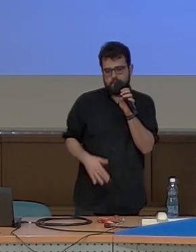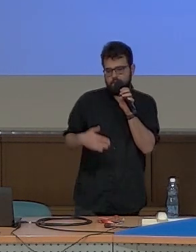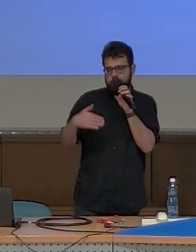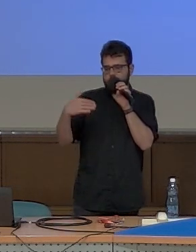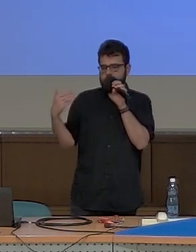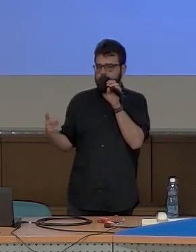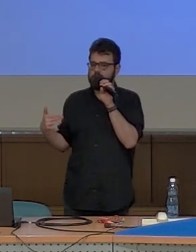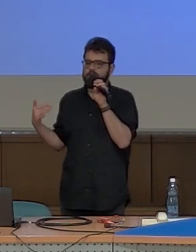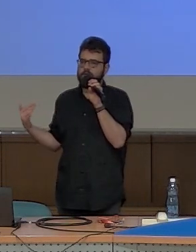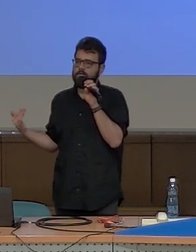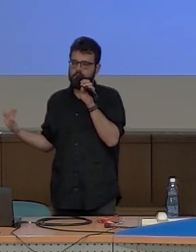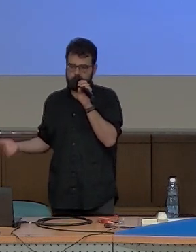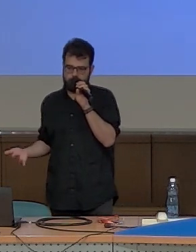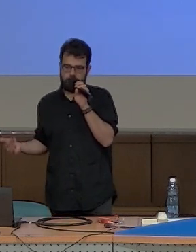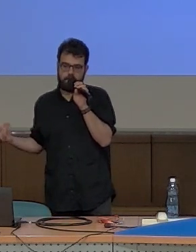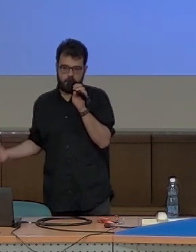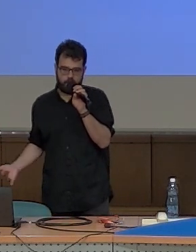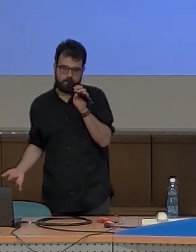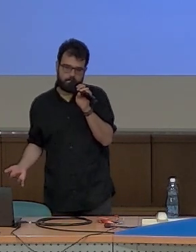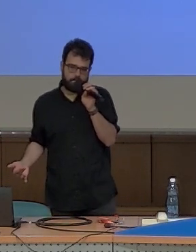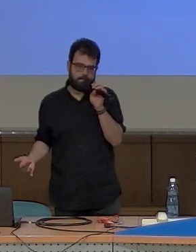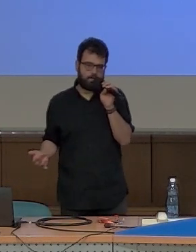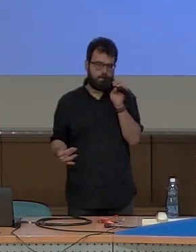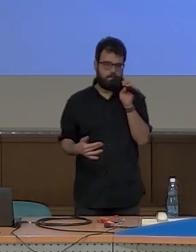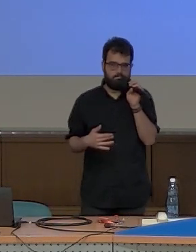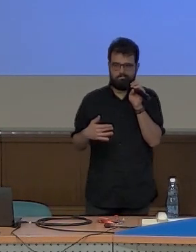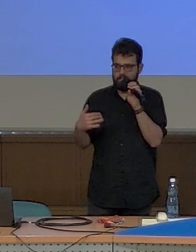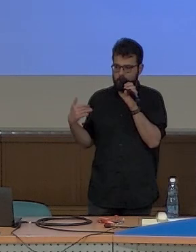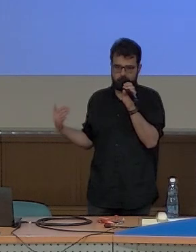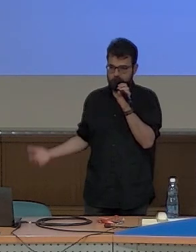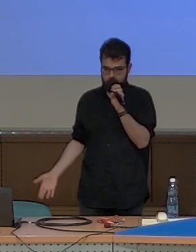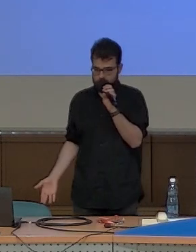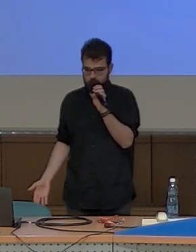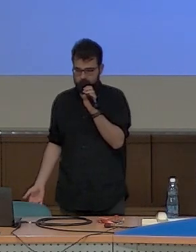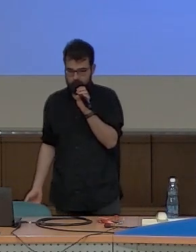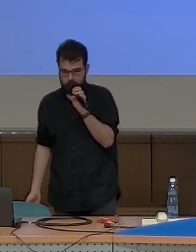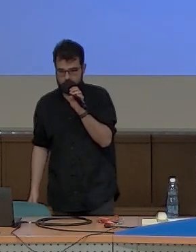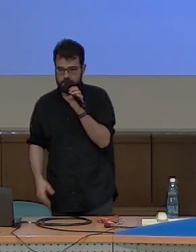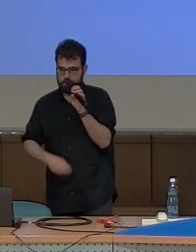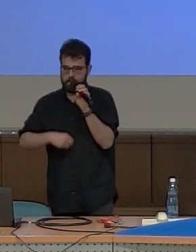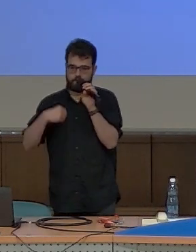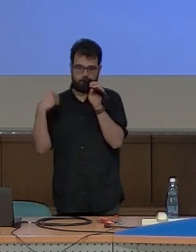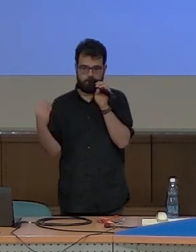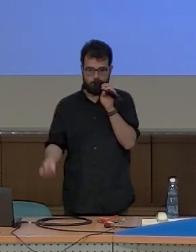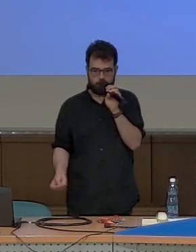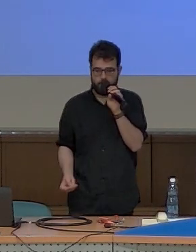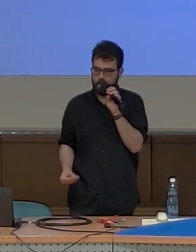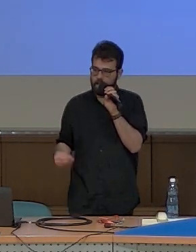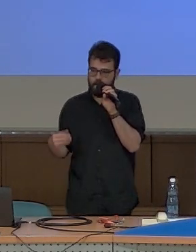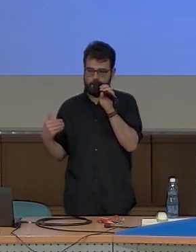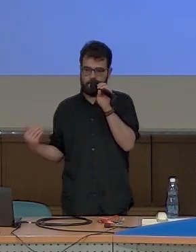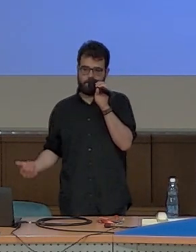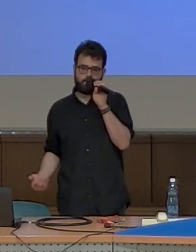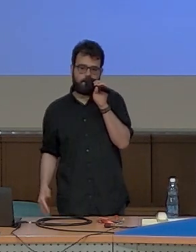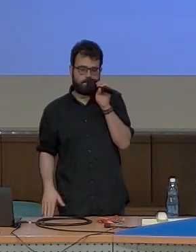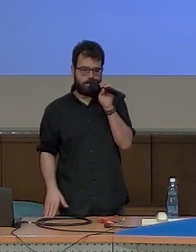But, sign languages are relatively young, so up to 200 years, and they're also evolving,